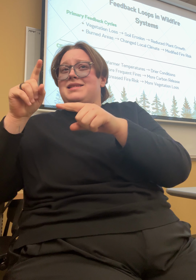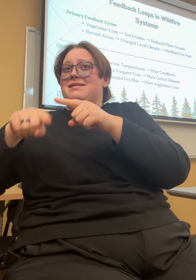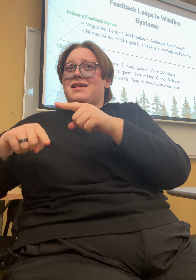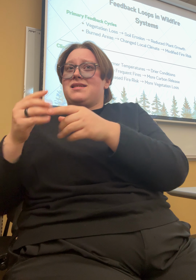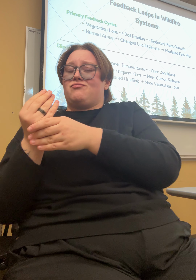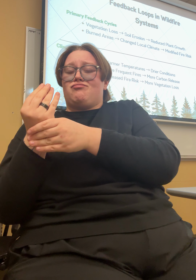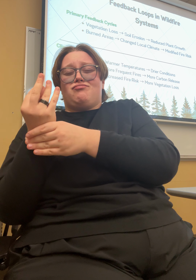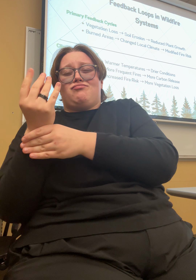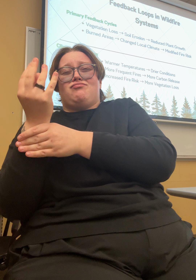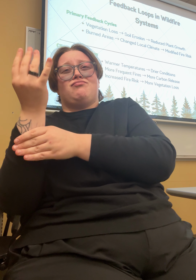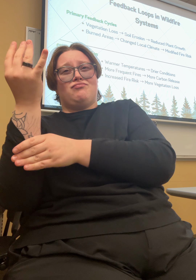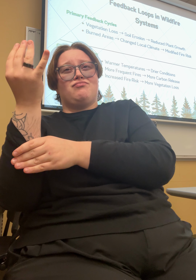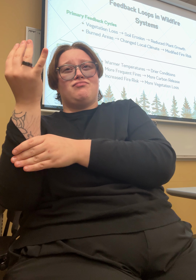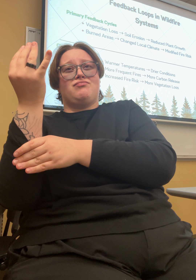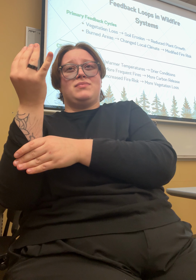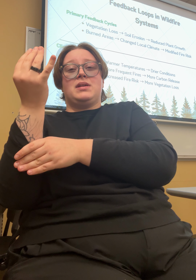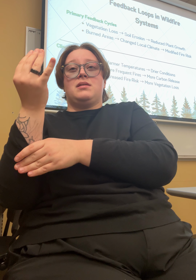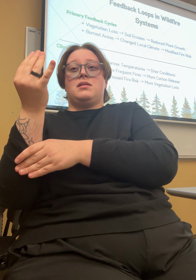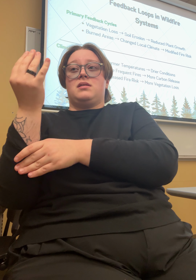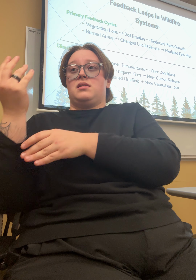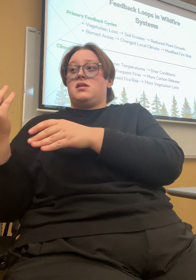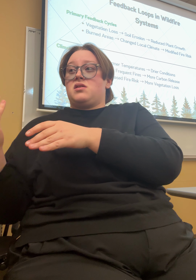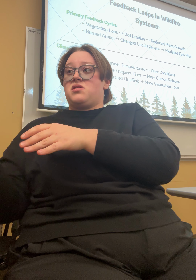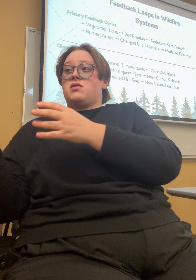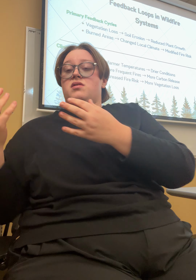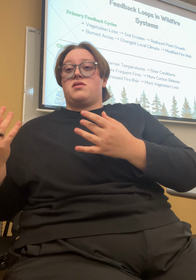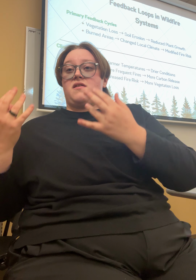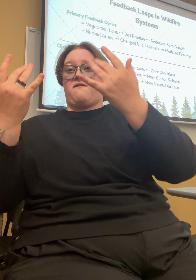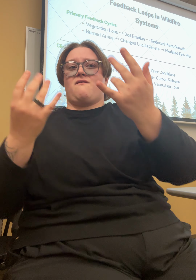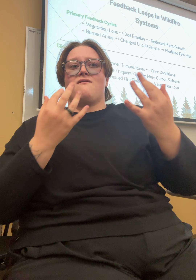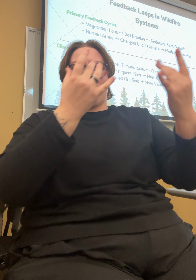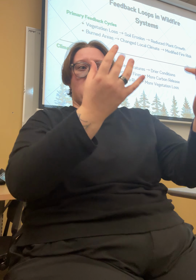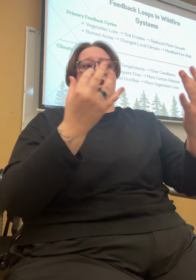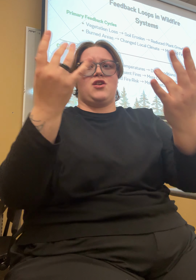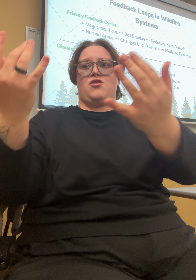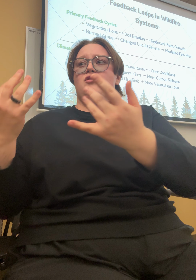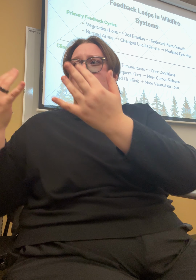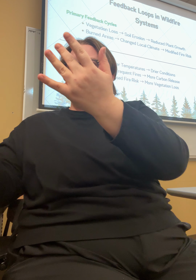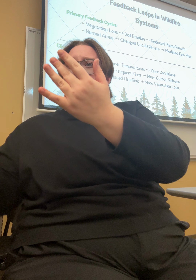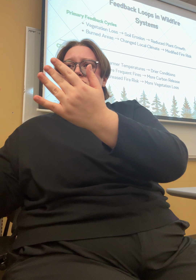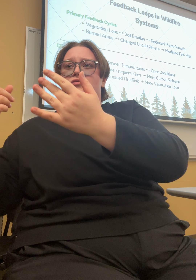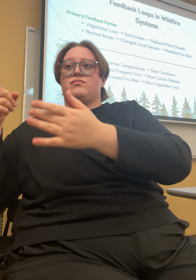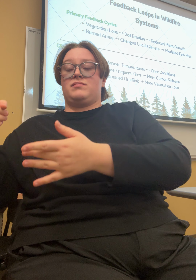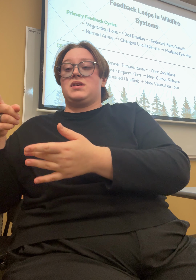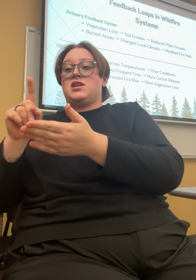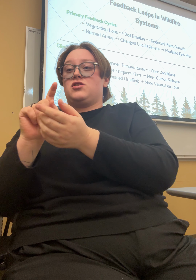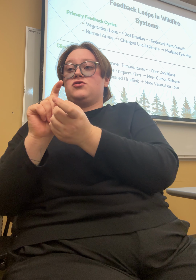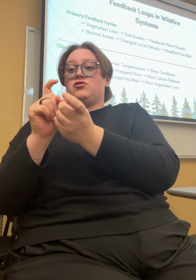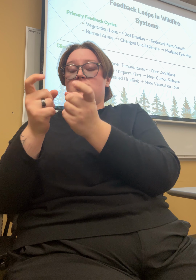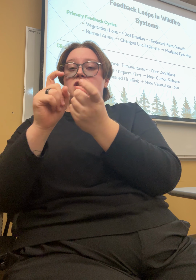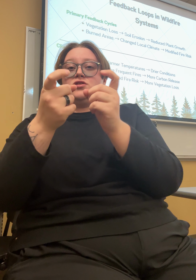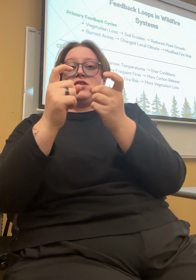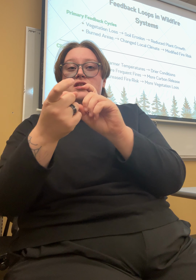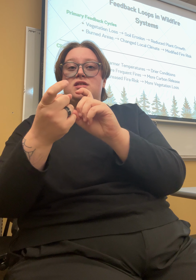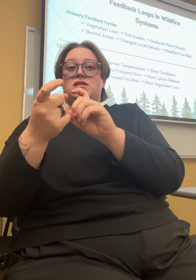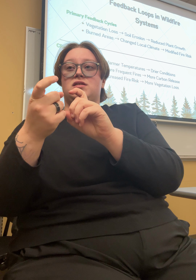And then for the burned areas, it goes into changed local climate and modified fire